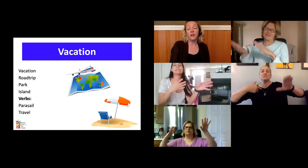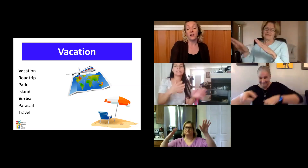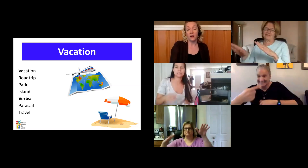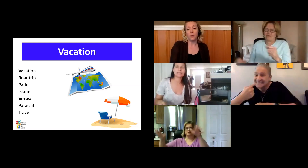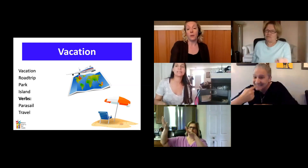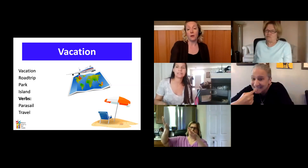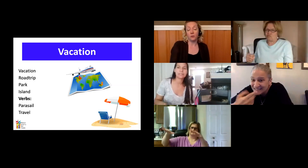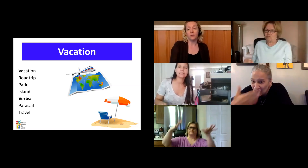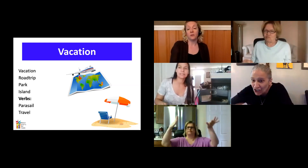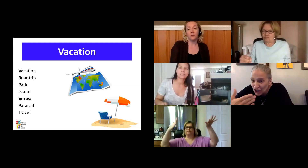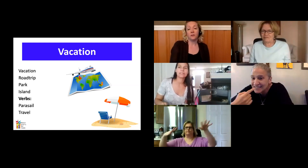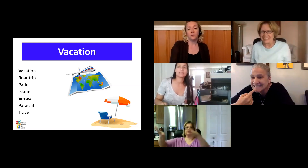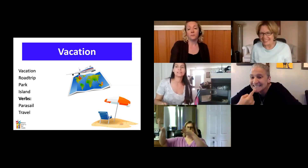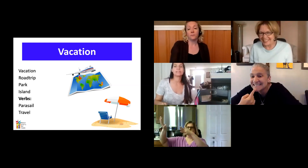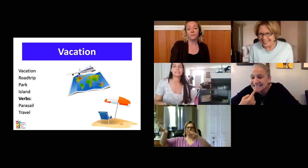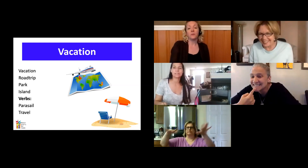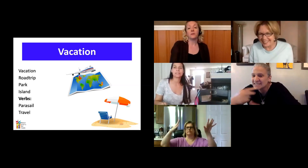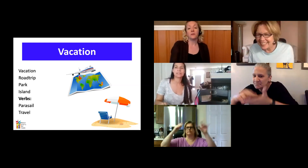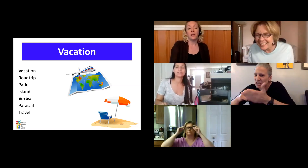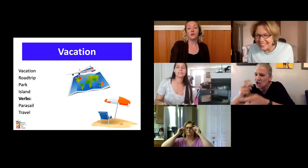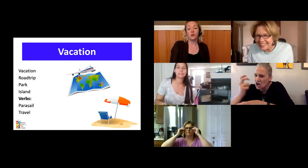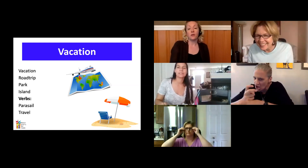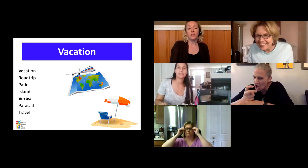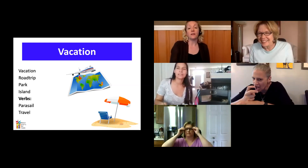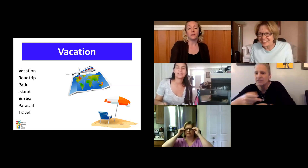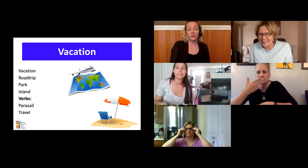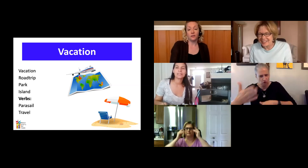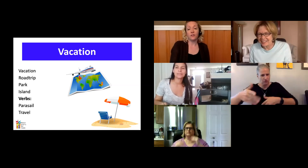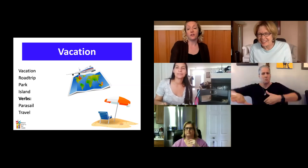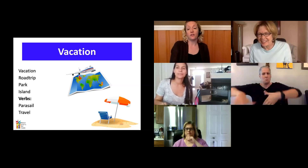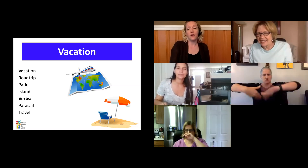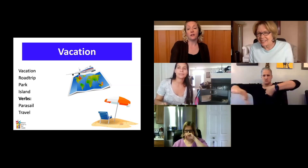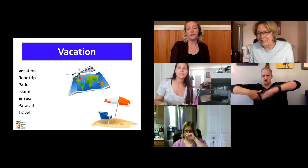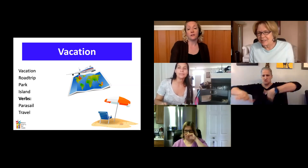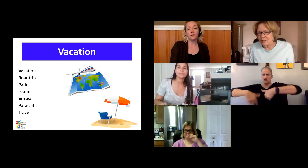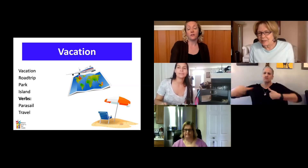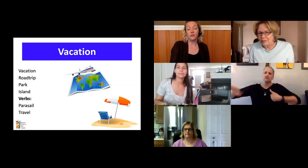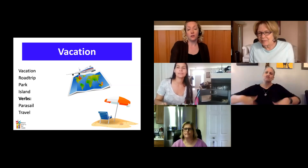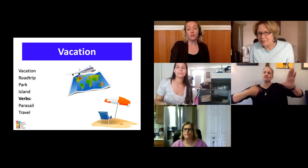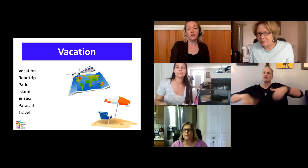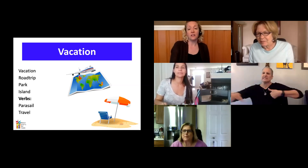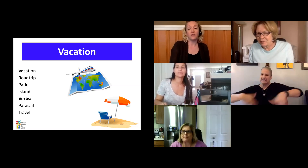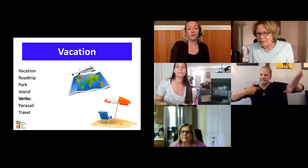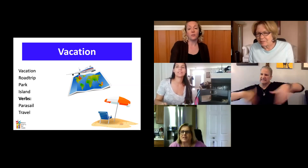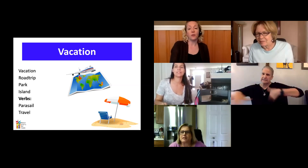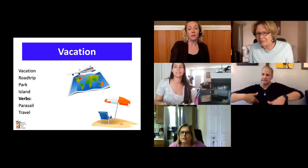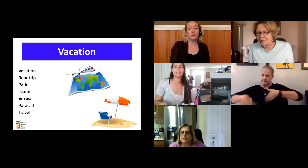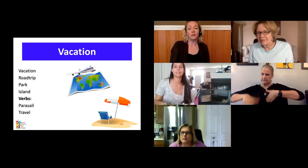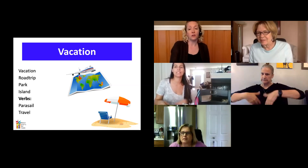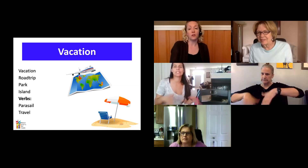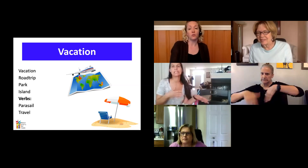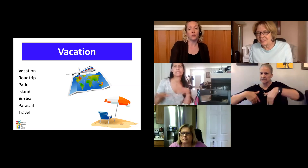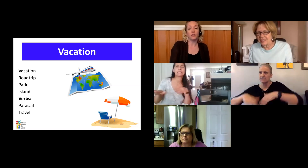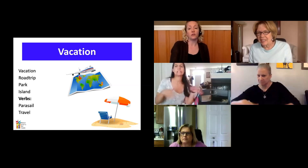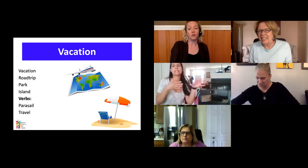mountain. Yeah, you show that. Yes, you show that on your face. You know, if you show your teeth, for example, that means that's a, you know, really